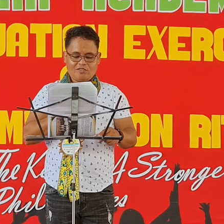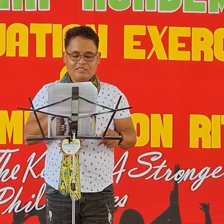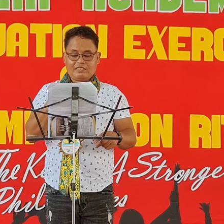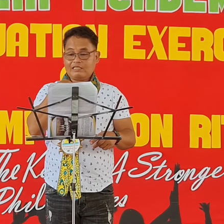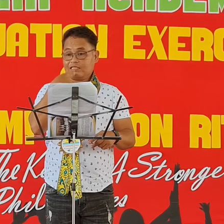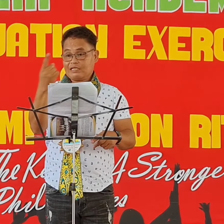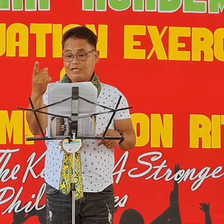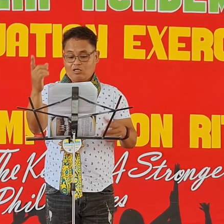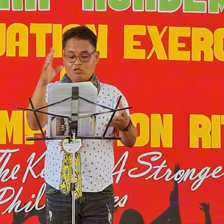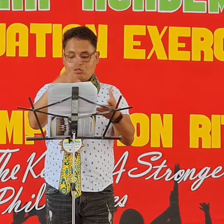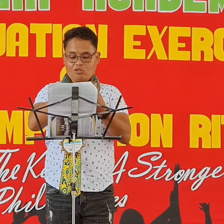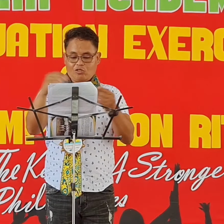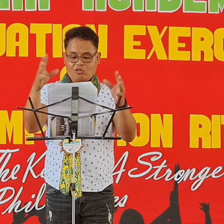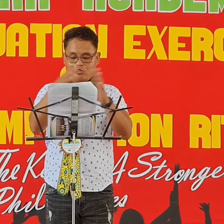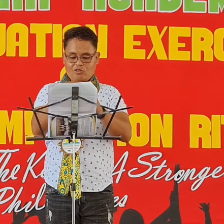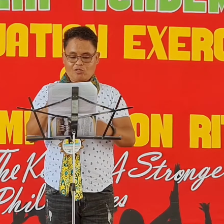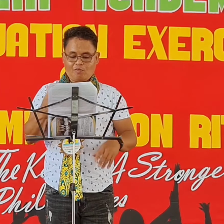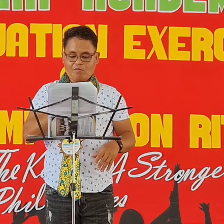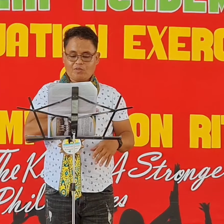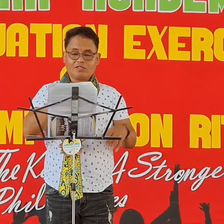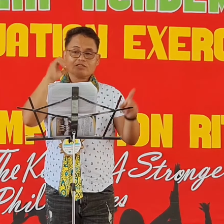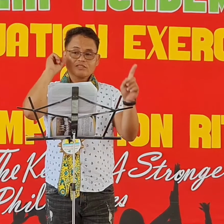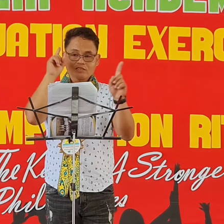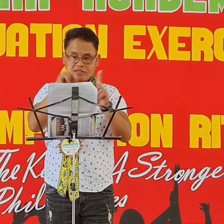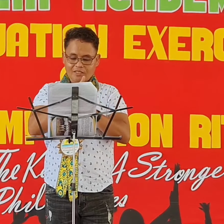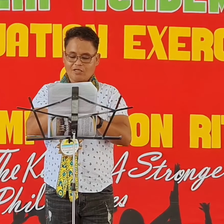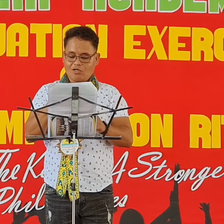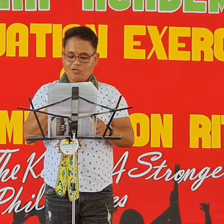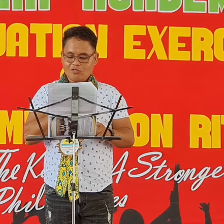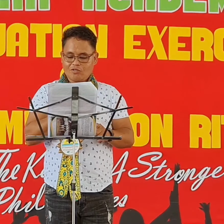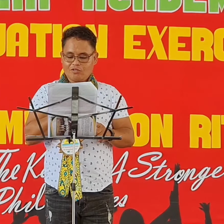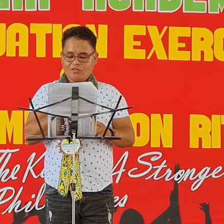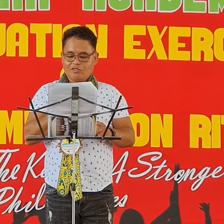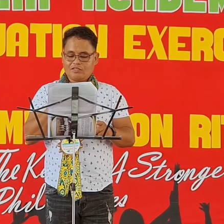To make my story short. My sister and I.